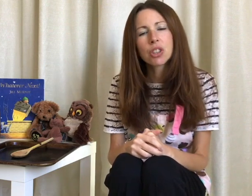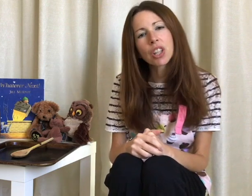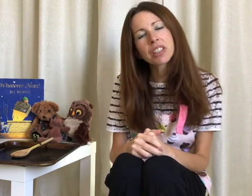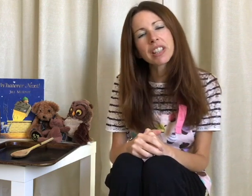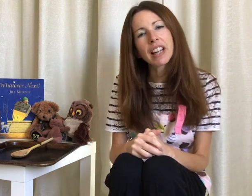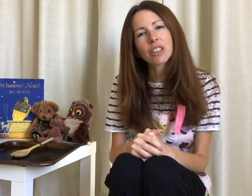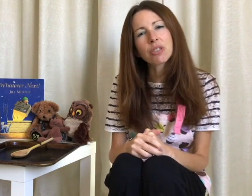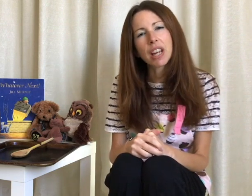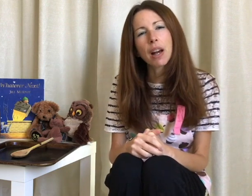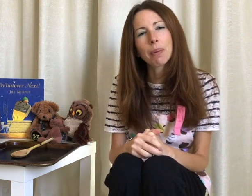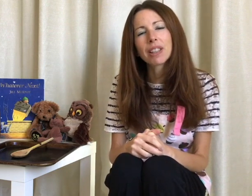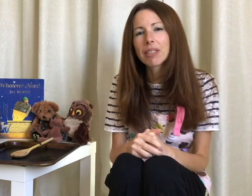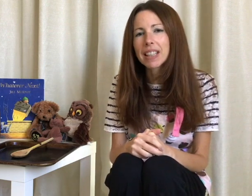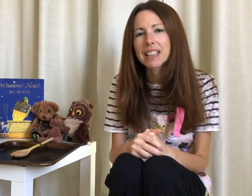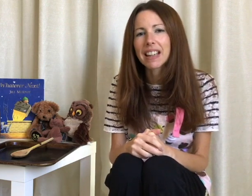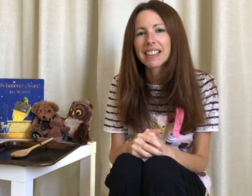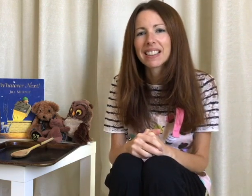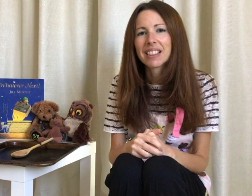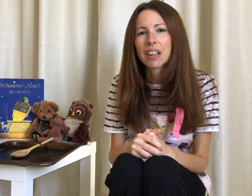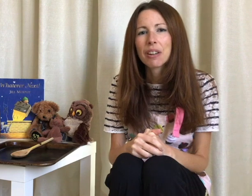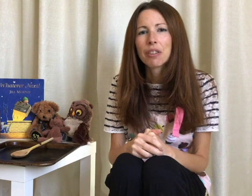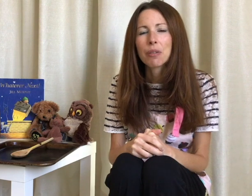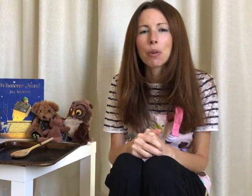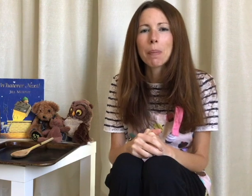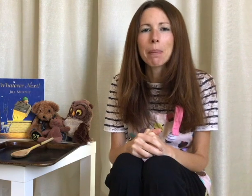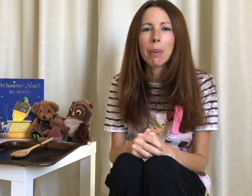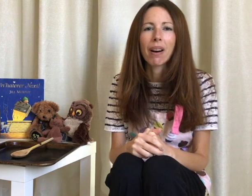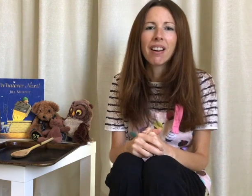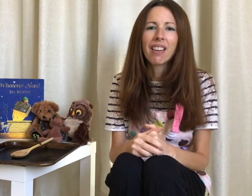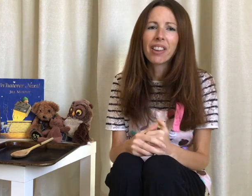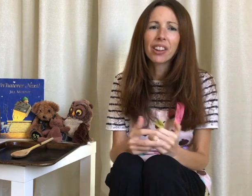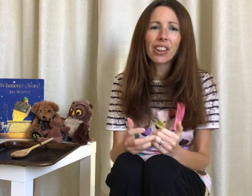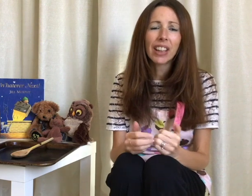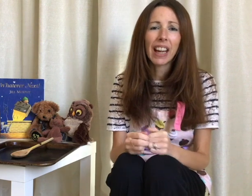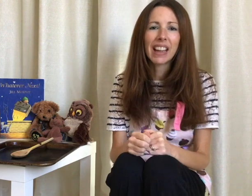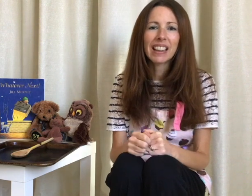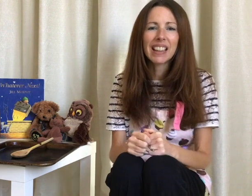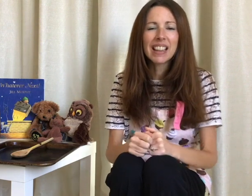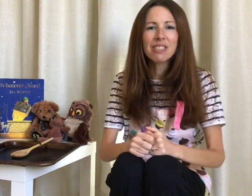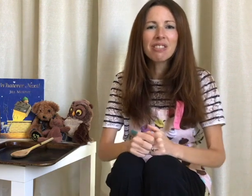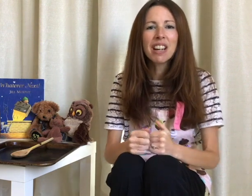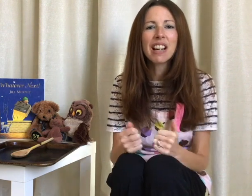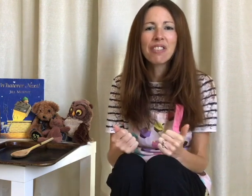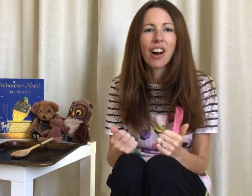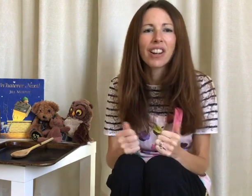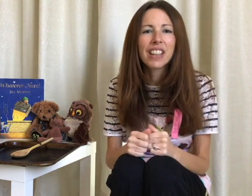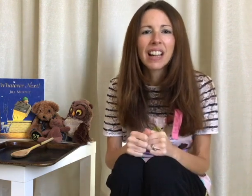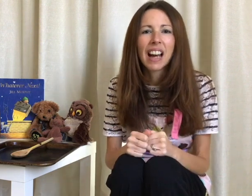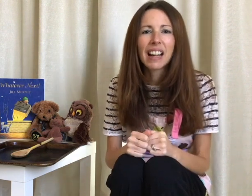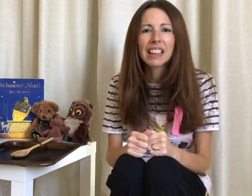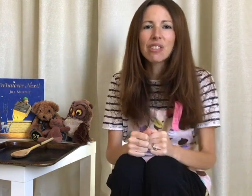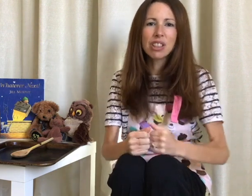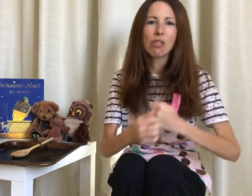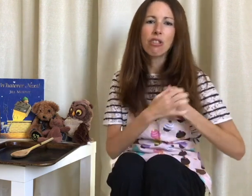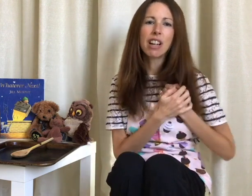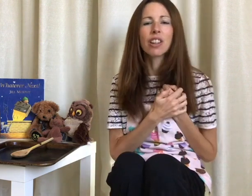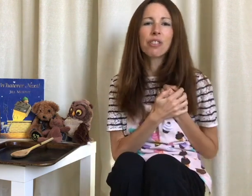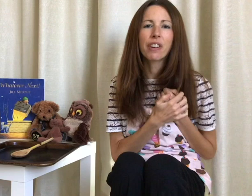just an adult to help when you need it. Remember that cooking is really fun and it gives us a really good